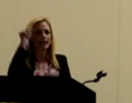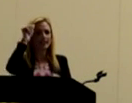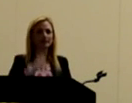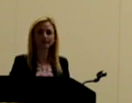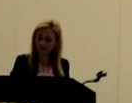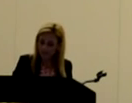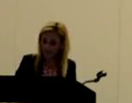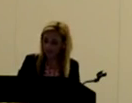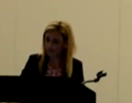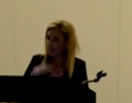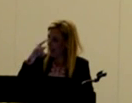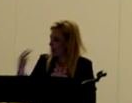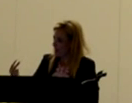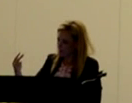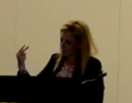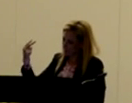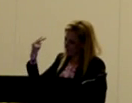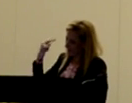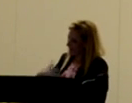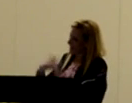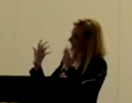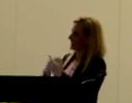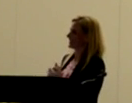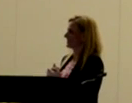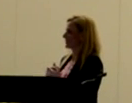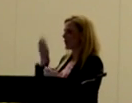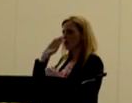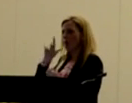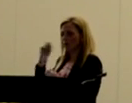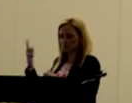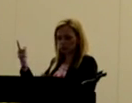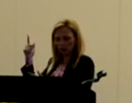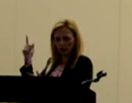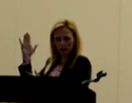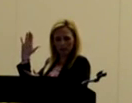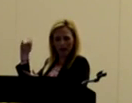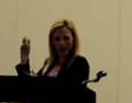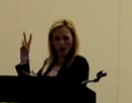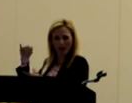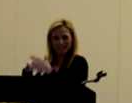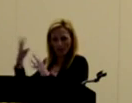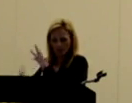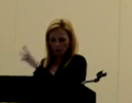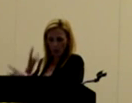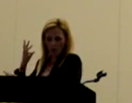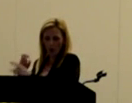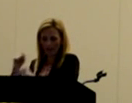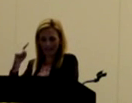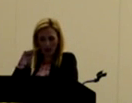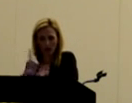As an adult, I can look back at the anger, knowing it was triggered by the ways the world that could